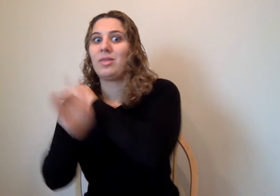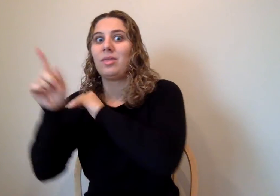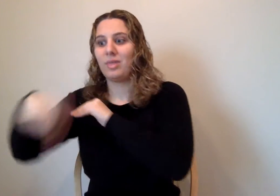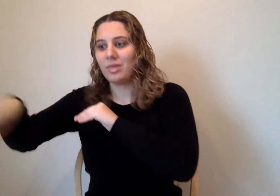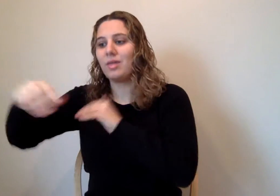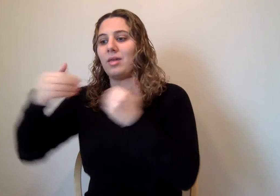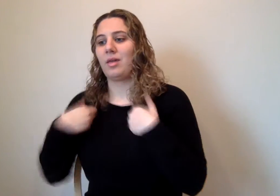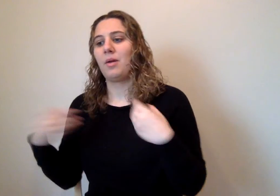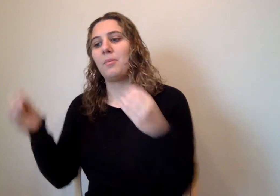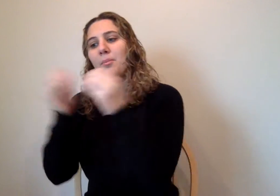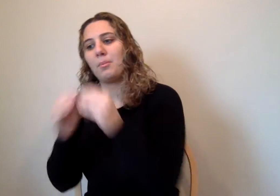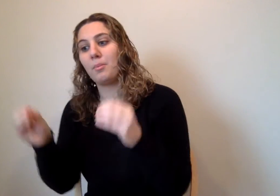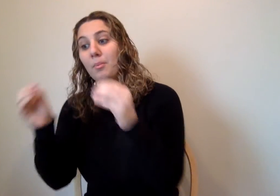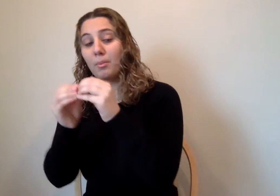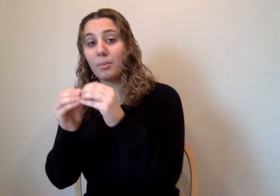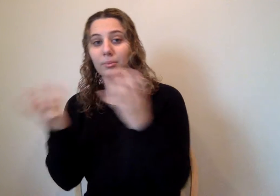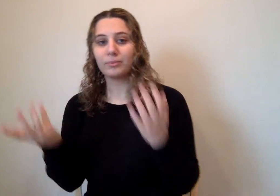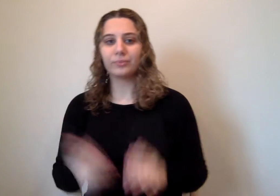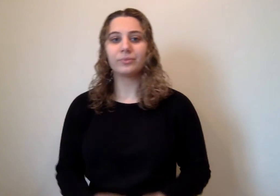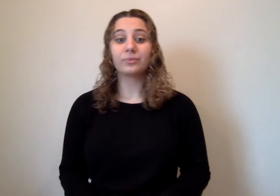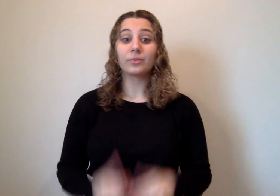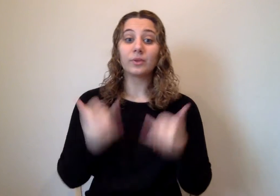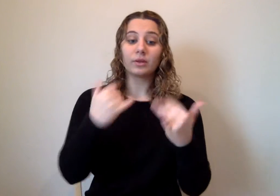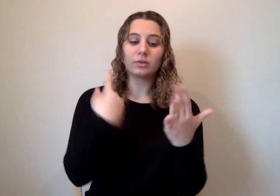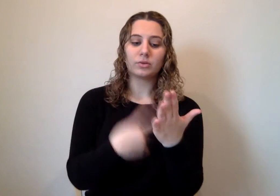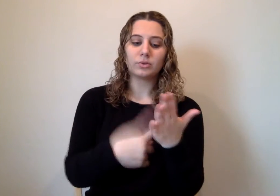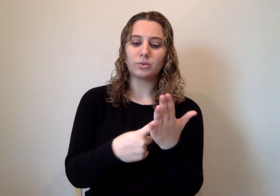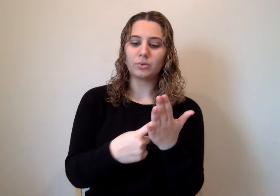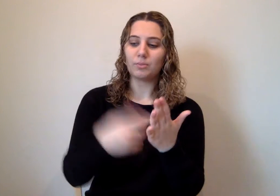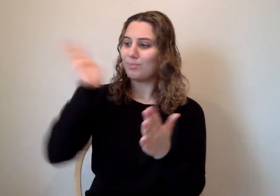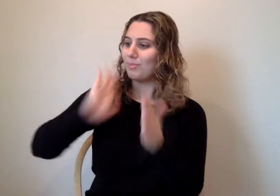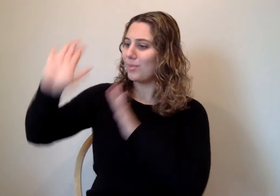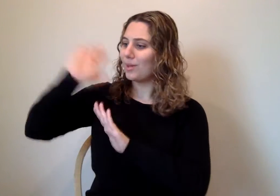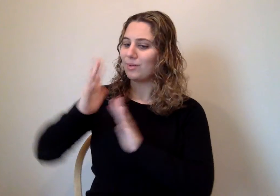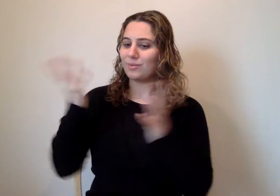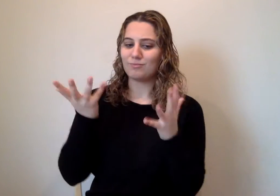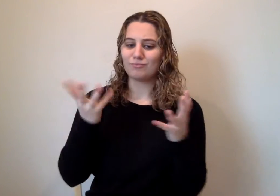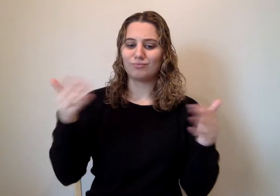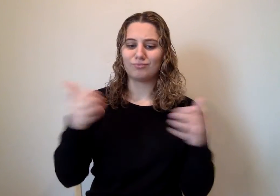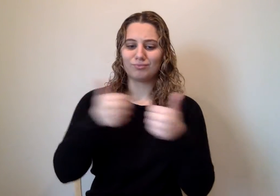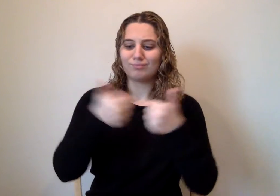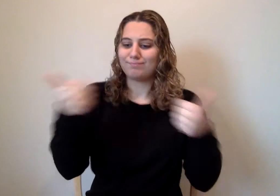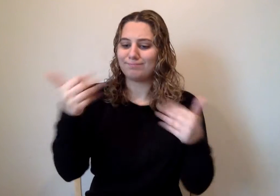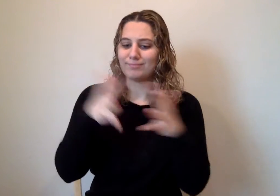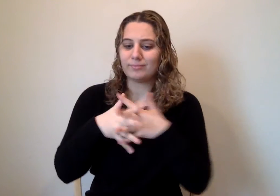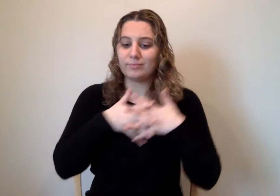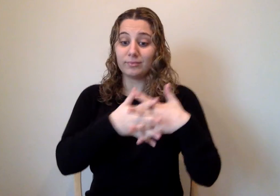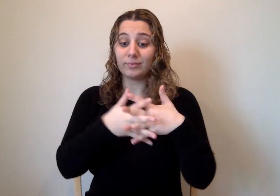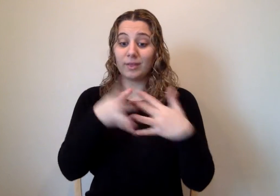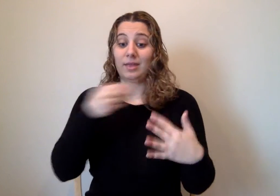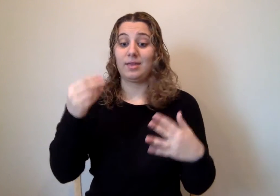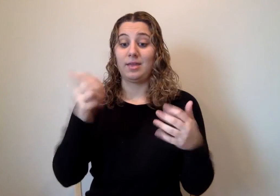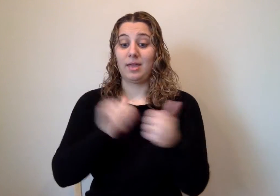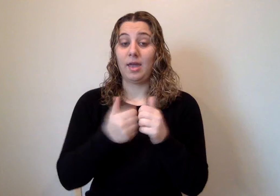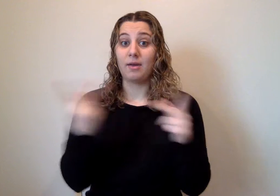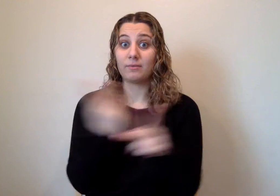the interests that divided the country then and how they came through. Before I do that, let me just highlight the voting. It took